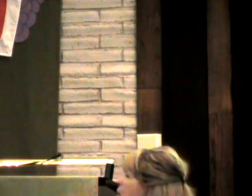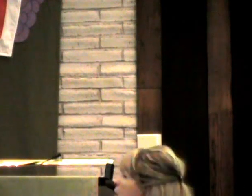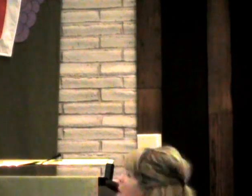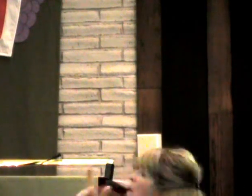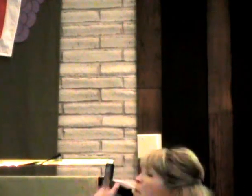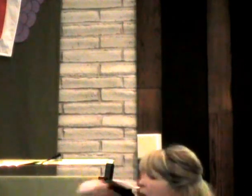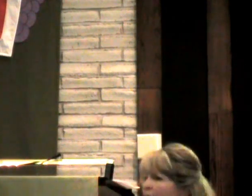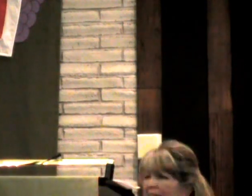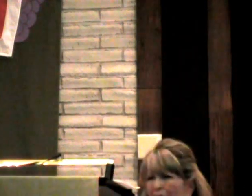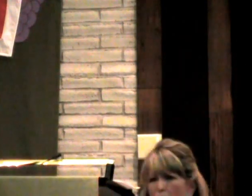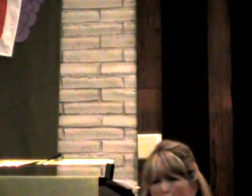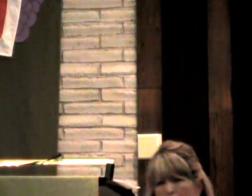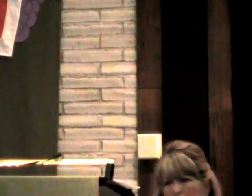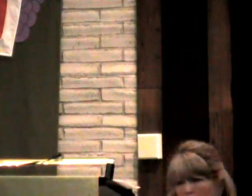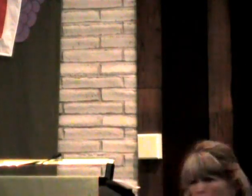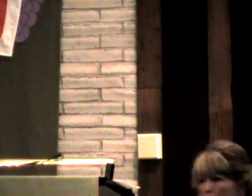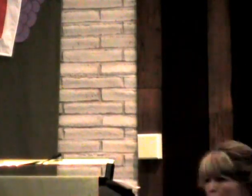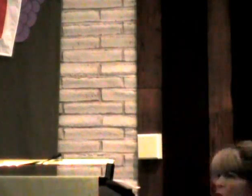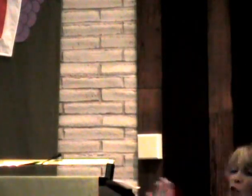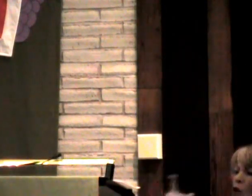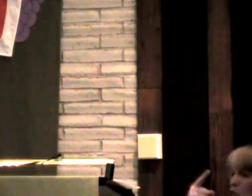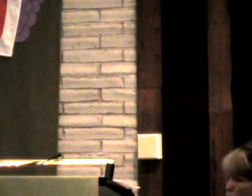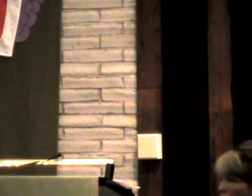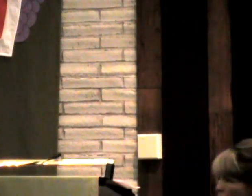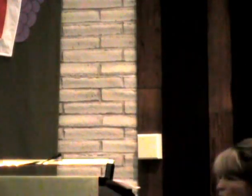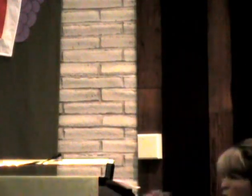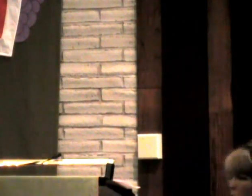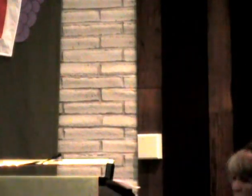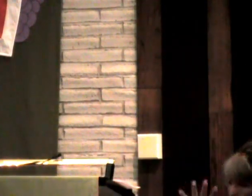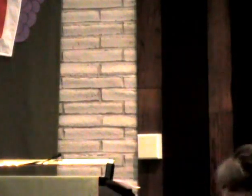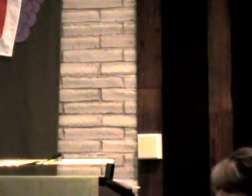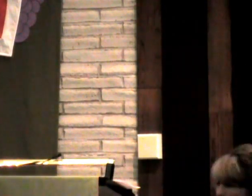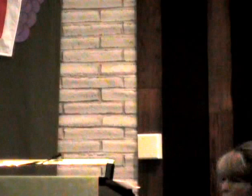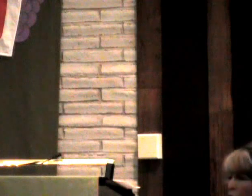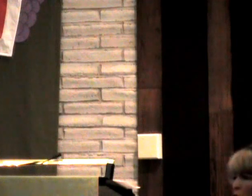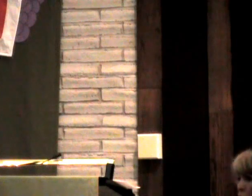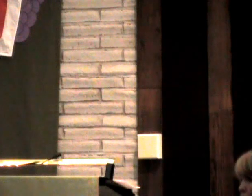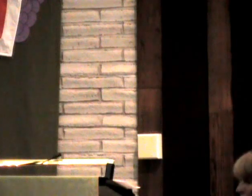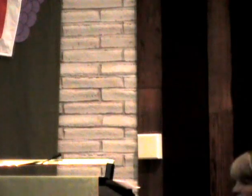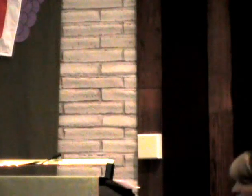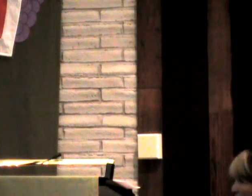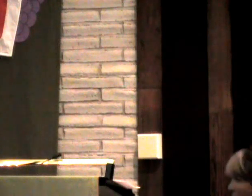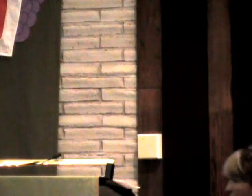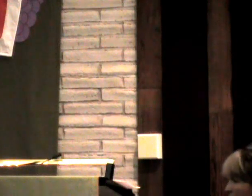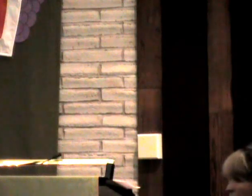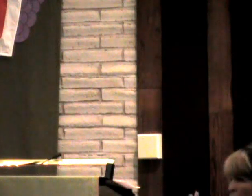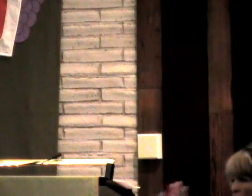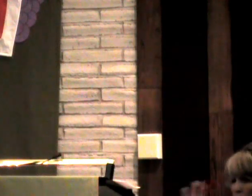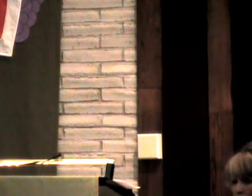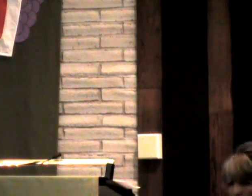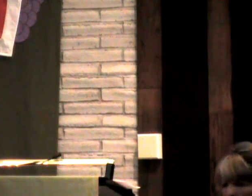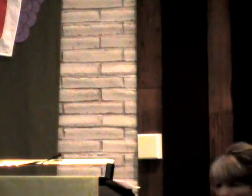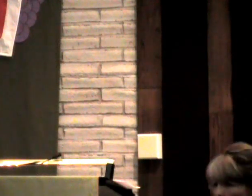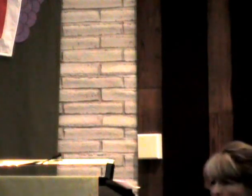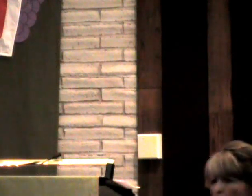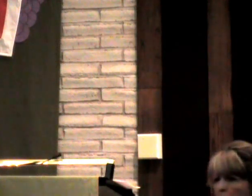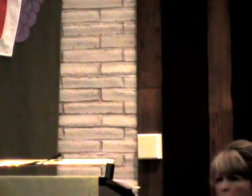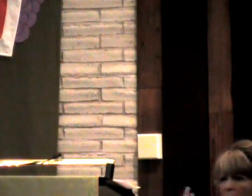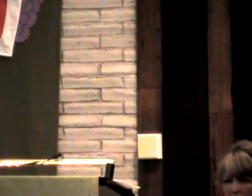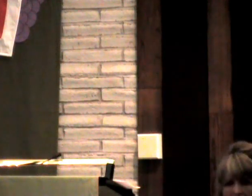morning, because I want each and every one of you, you know your struggles, your anxiety, your